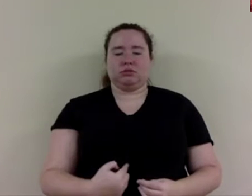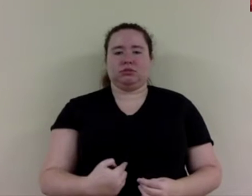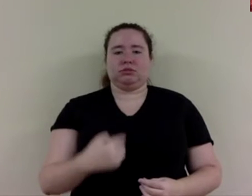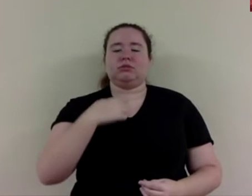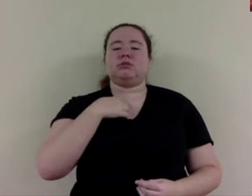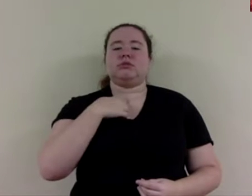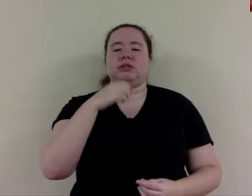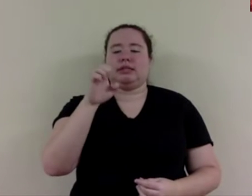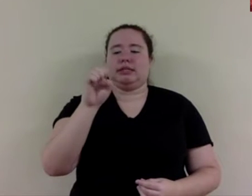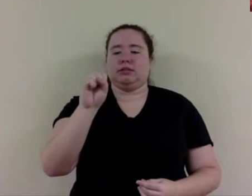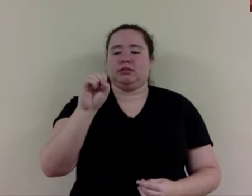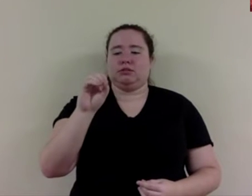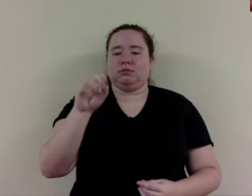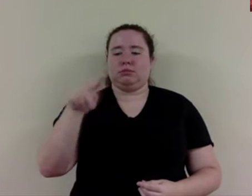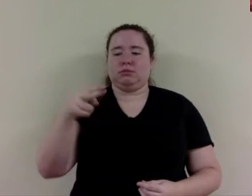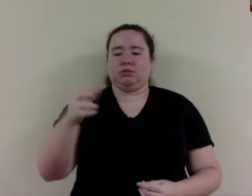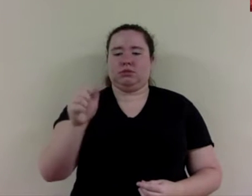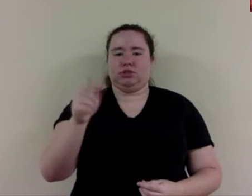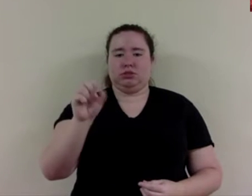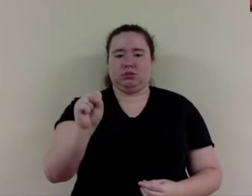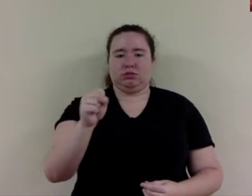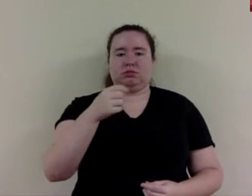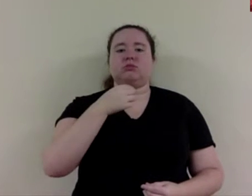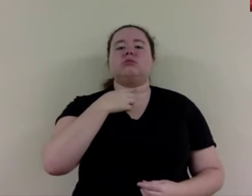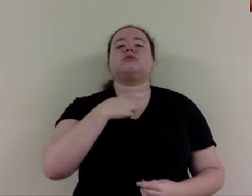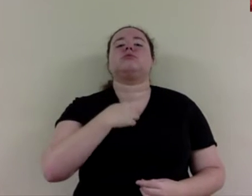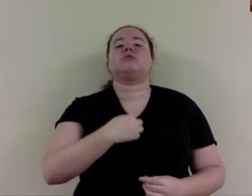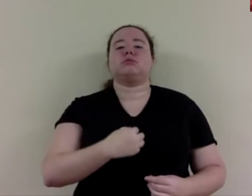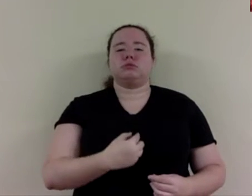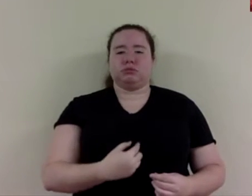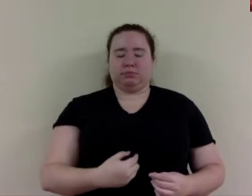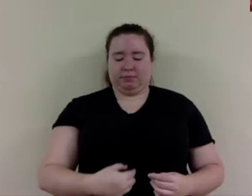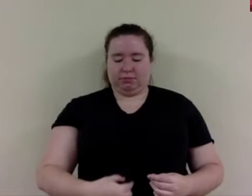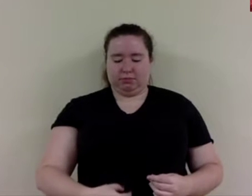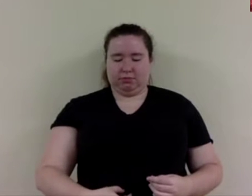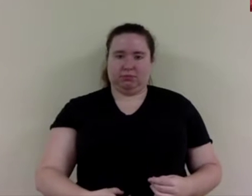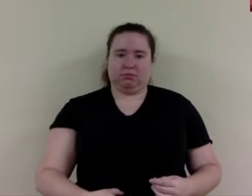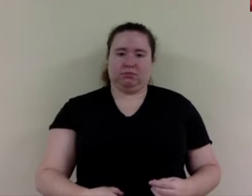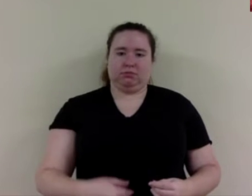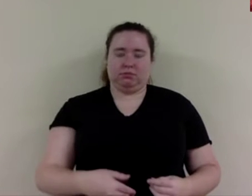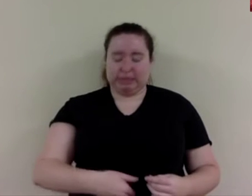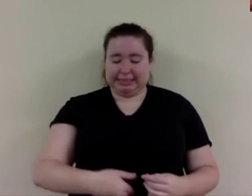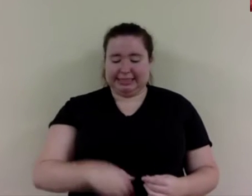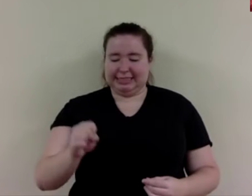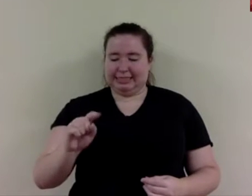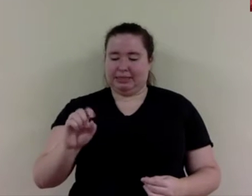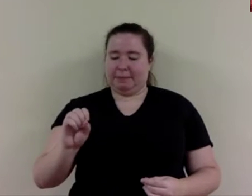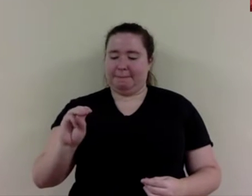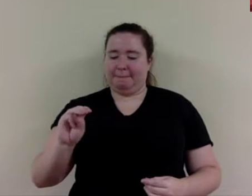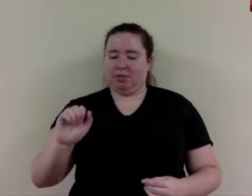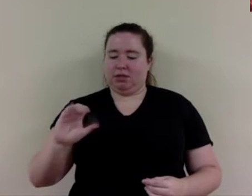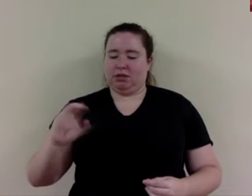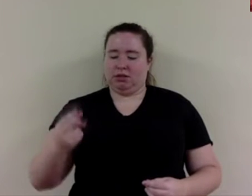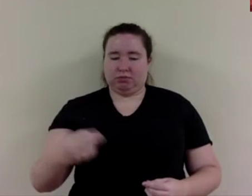you move this bolus from your mouth down into your stomach through a long muscular pipe known as the esophagus.